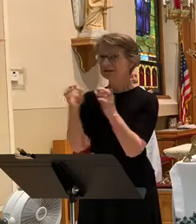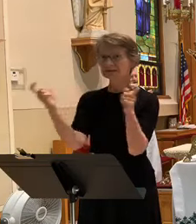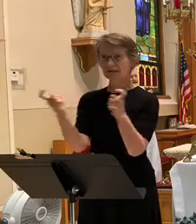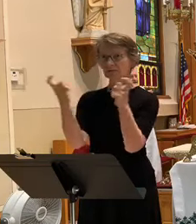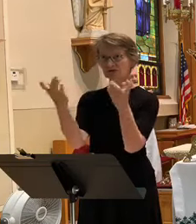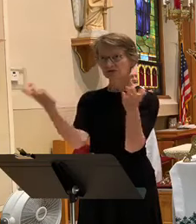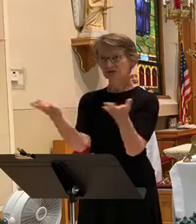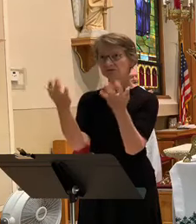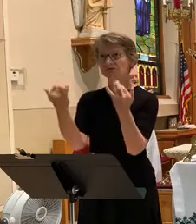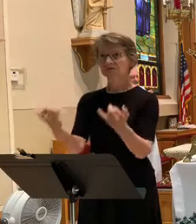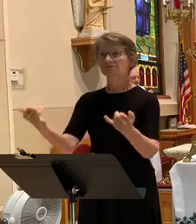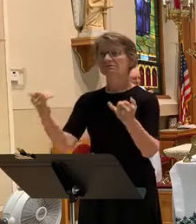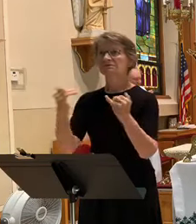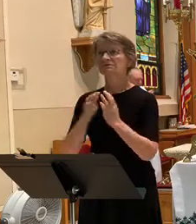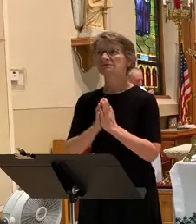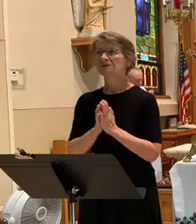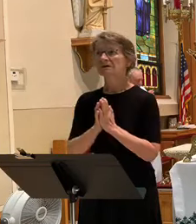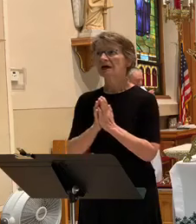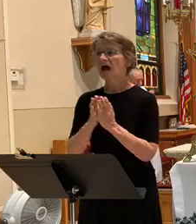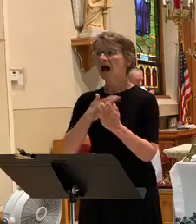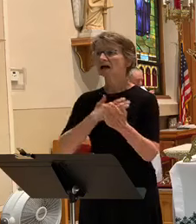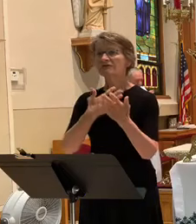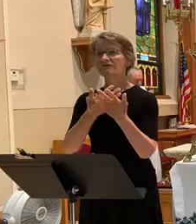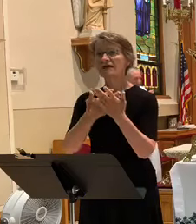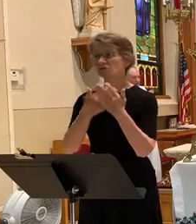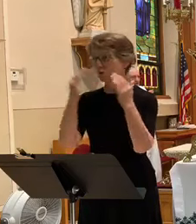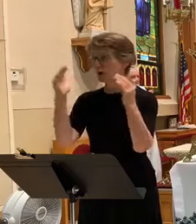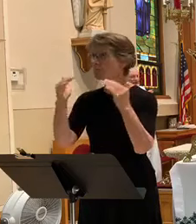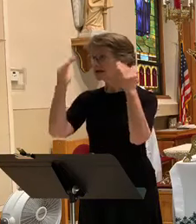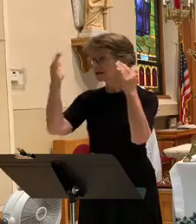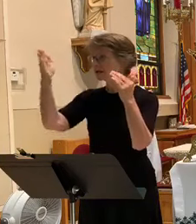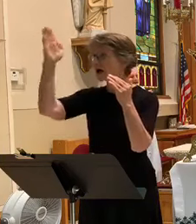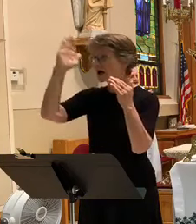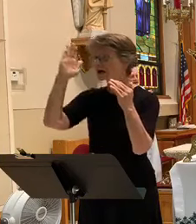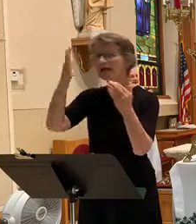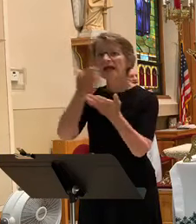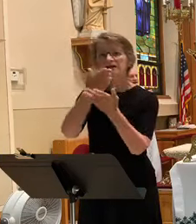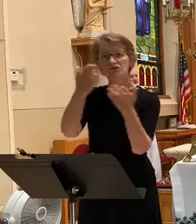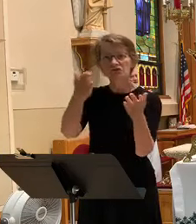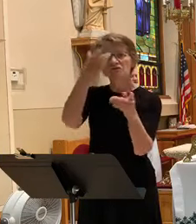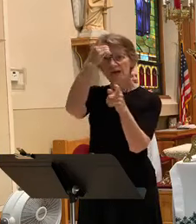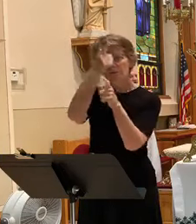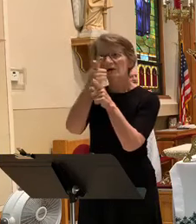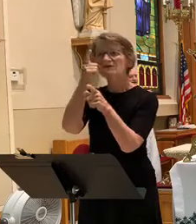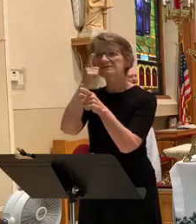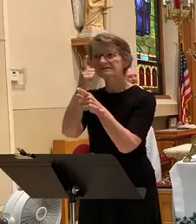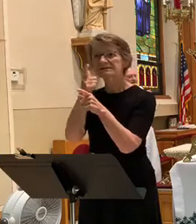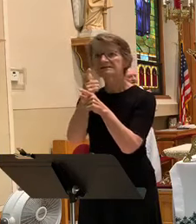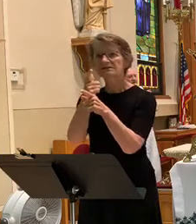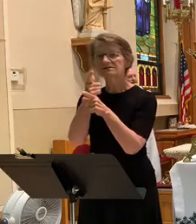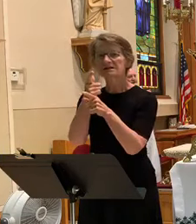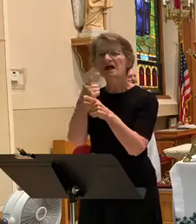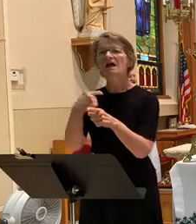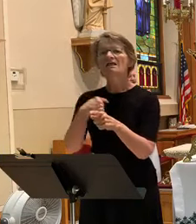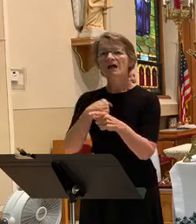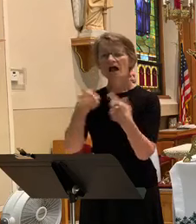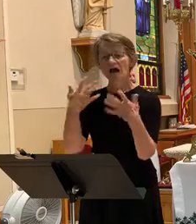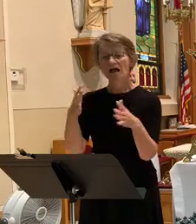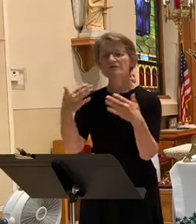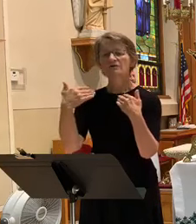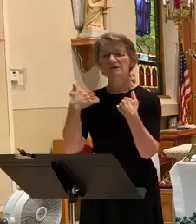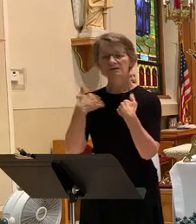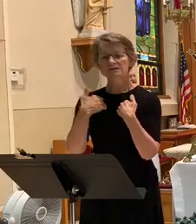I confess to Almighty God and to you, my brothers and sisters,